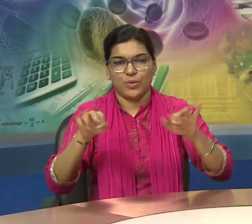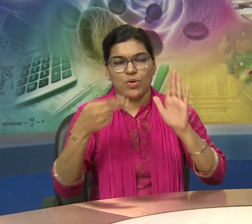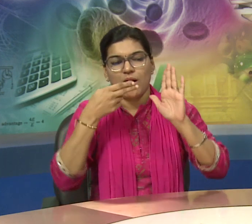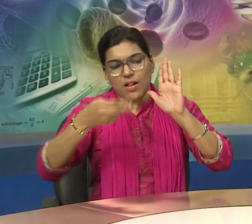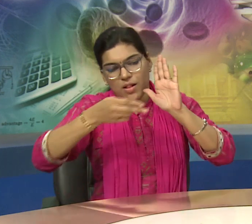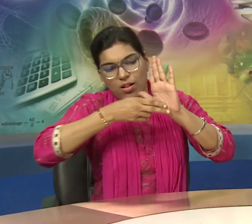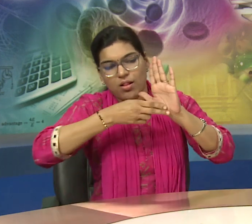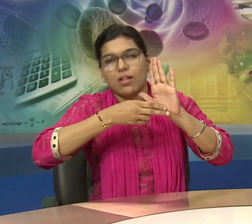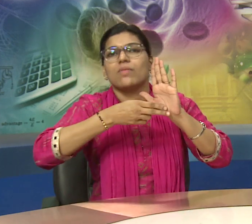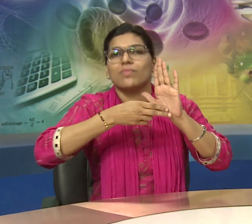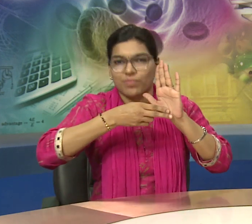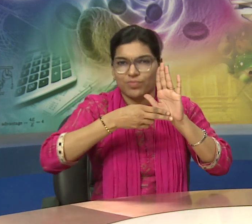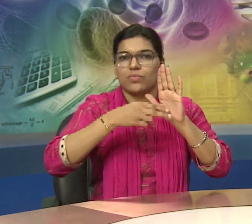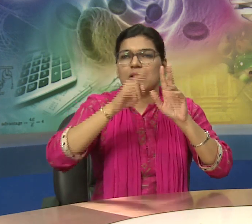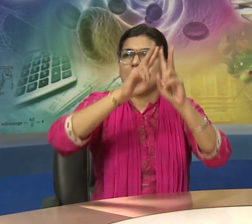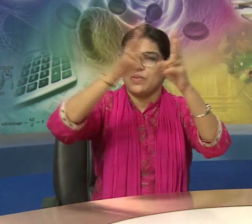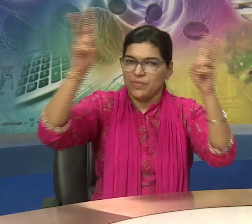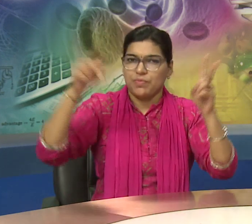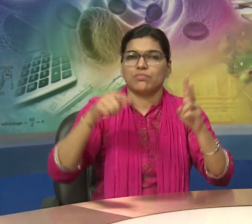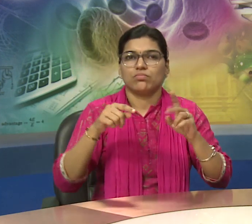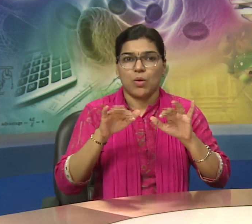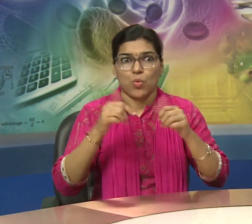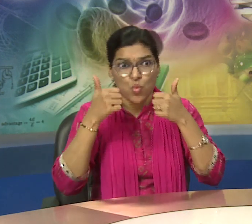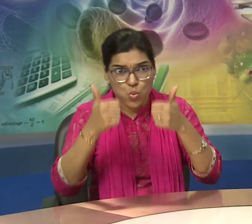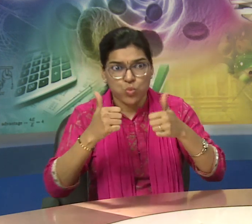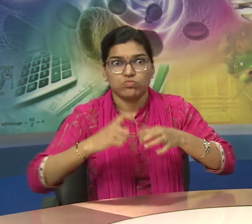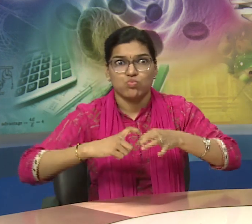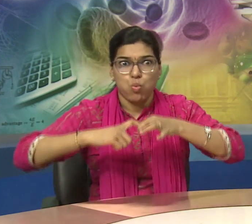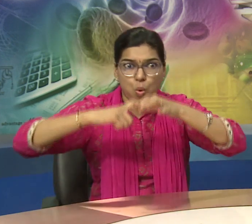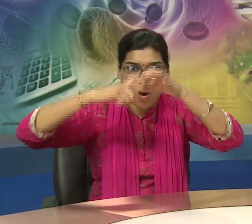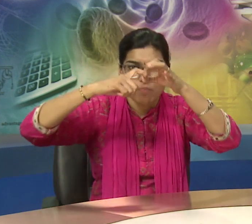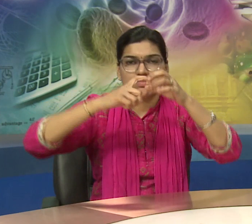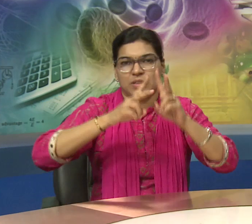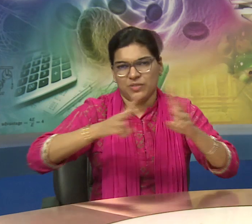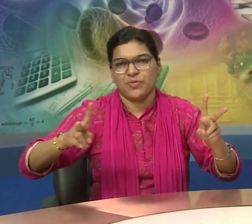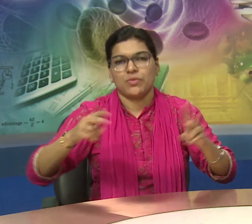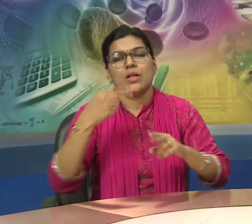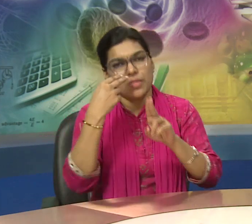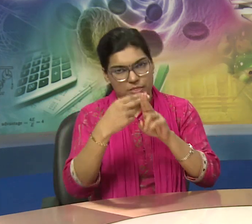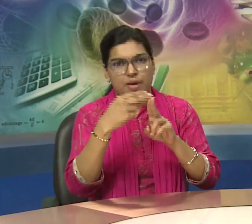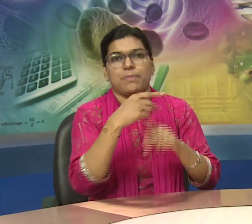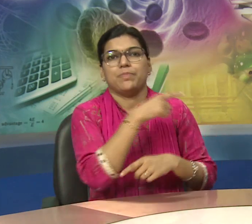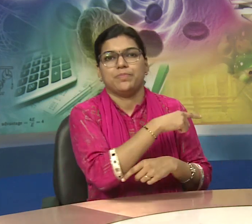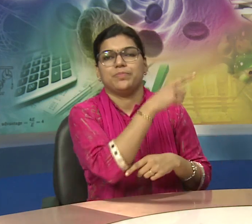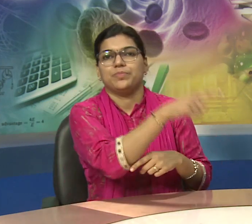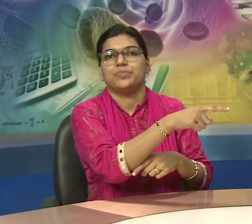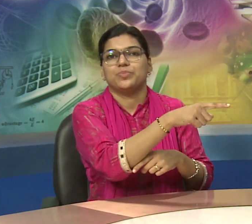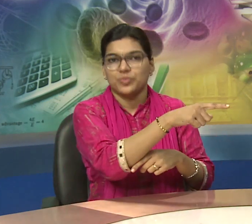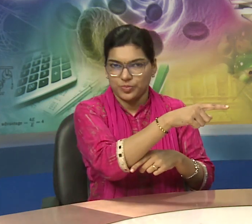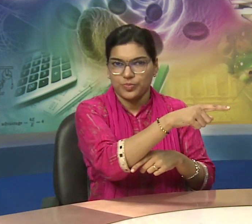per your options. Even different companies they make and manufacture computers of these two